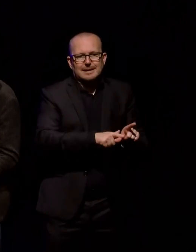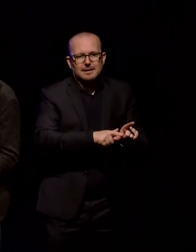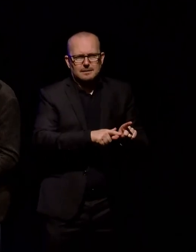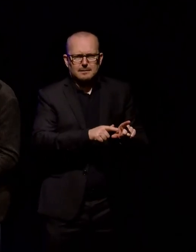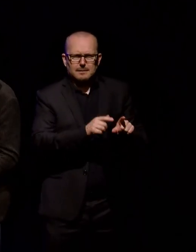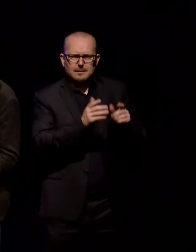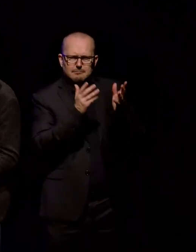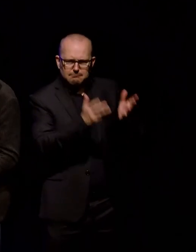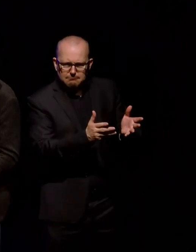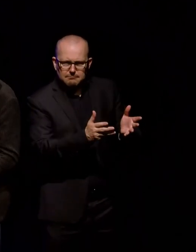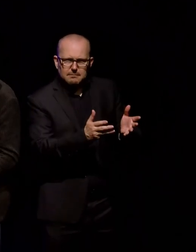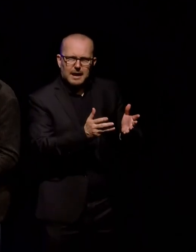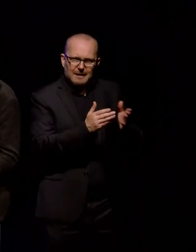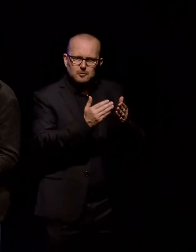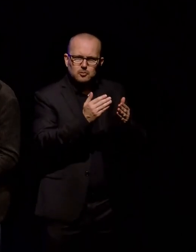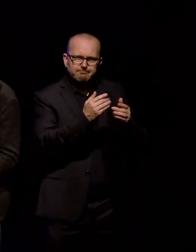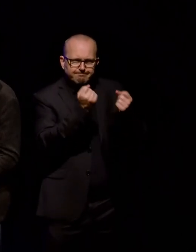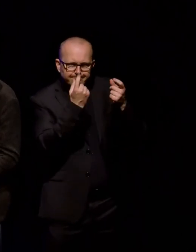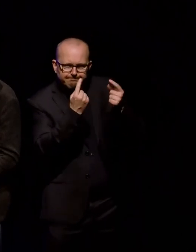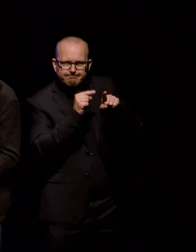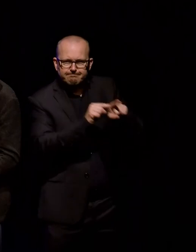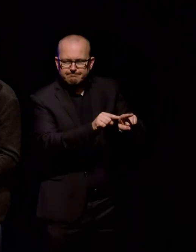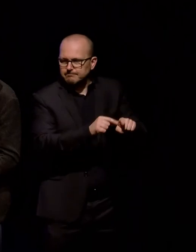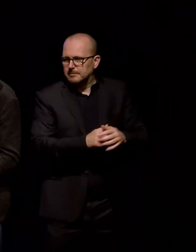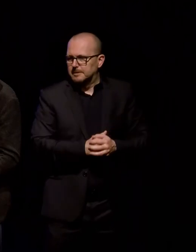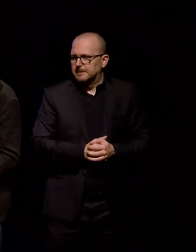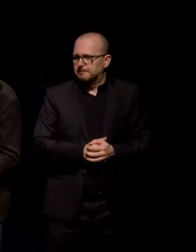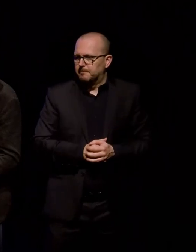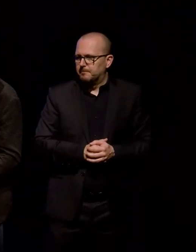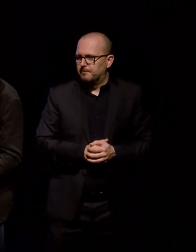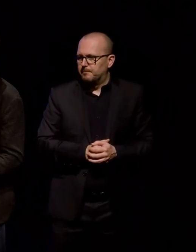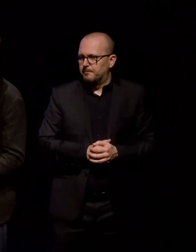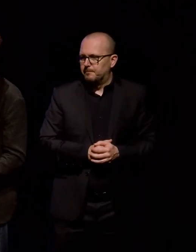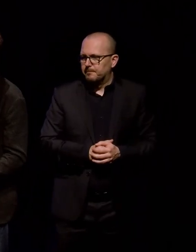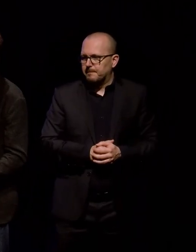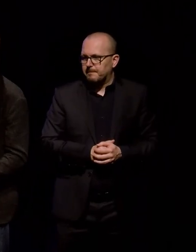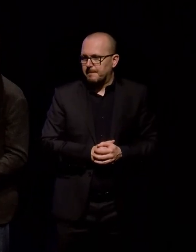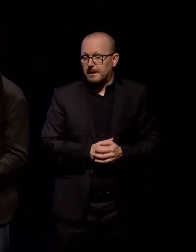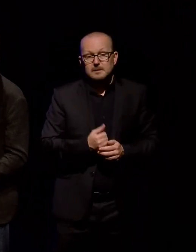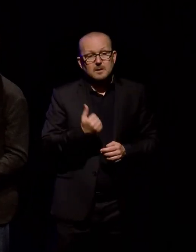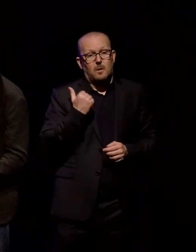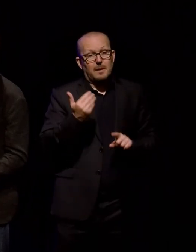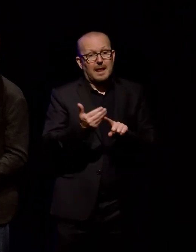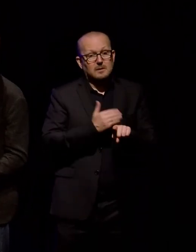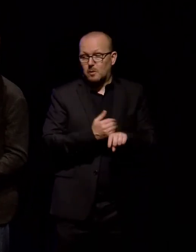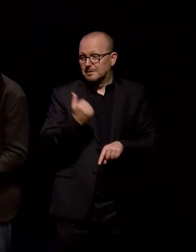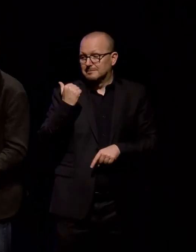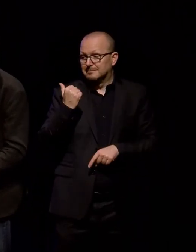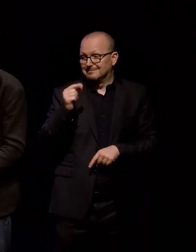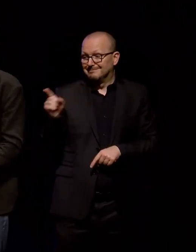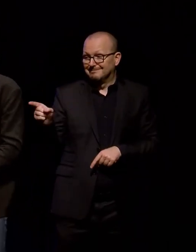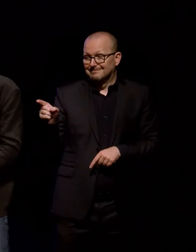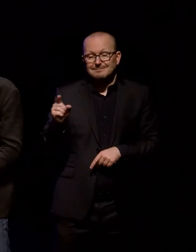without reducing it in any way. The screen that we just had then was of the Maningrida area in Western Arnhem Land, where Balung